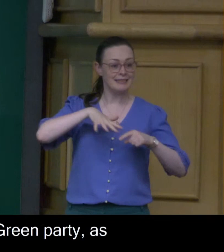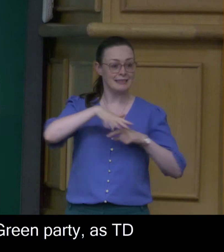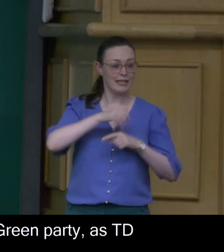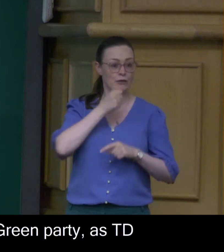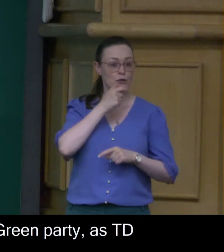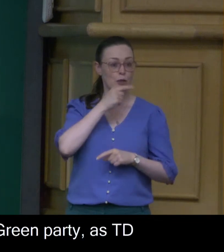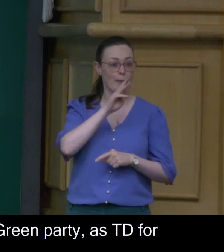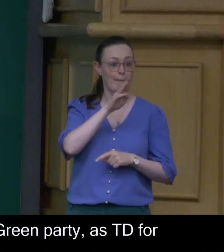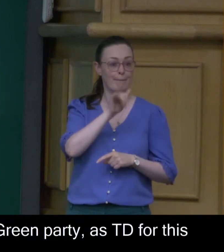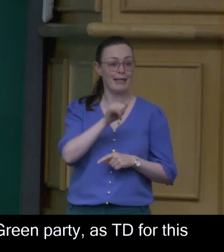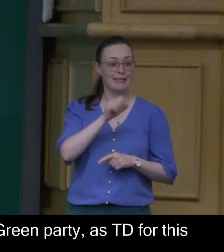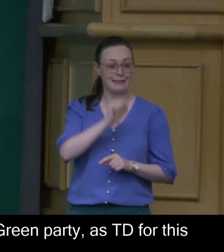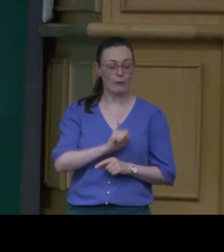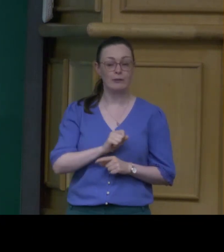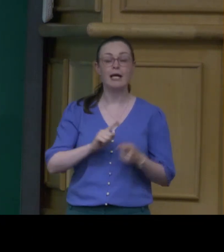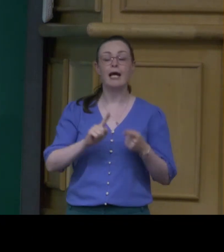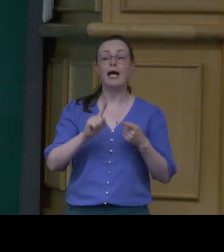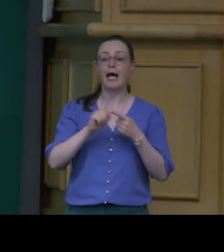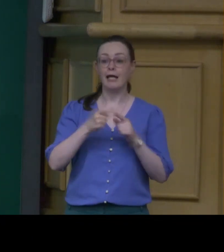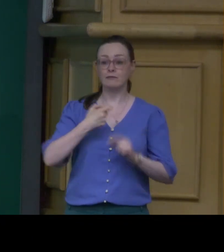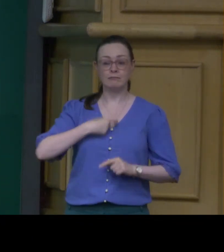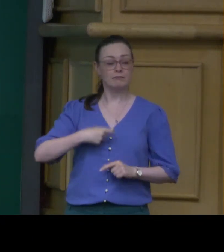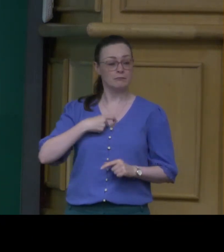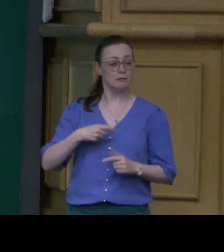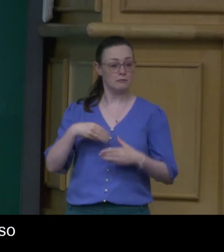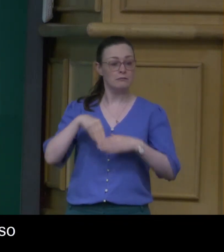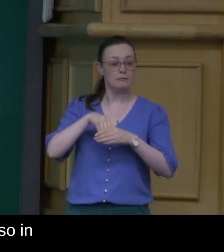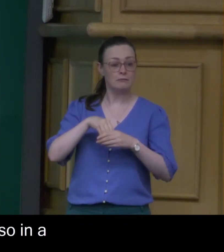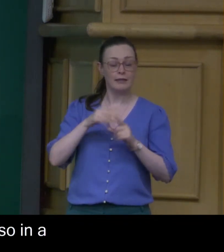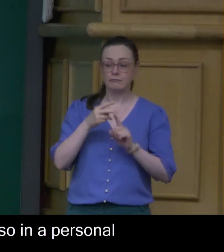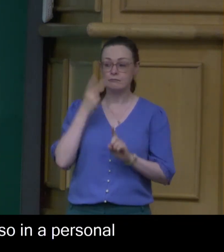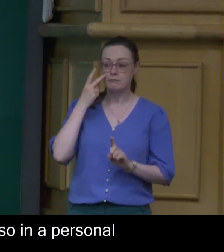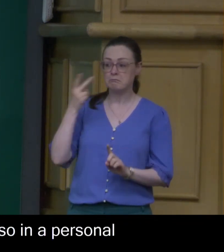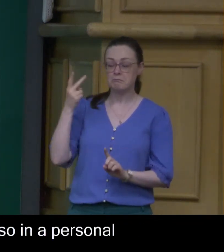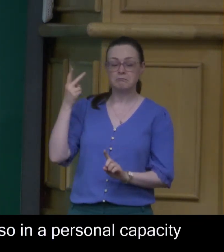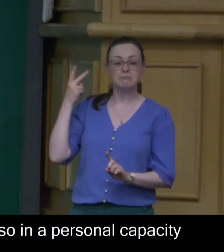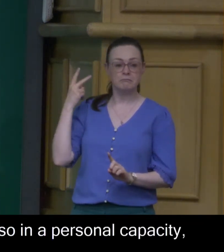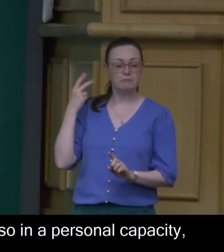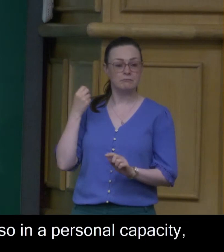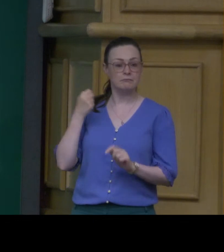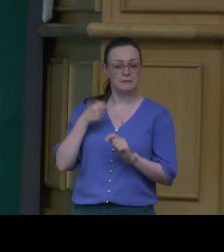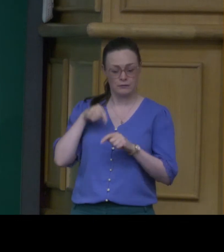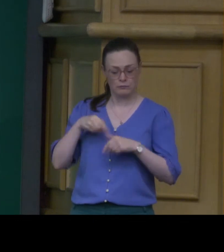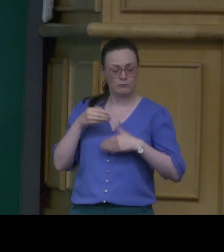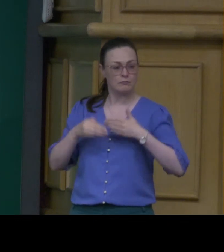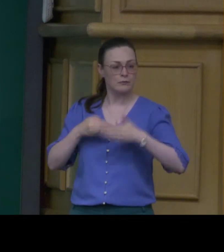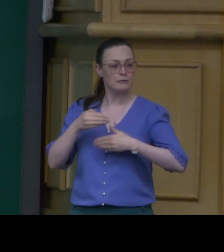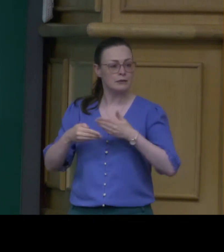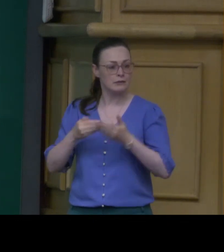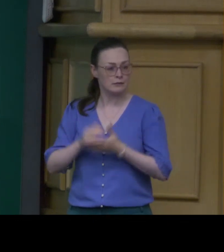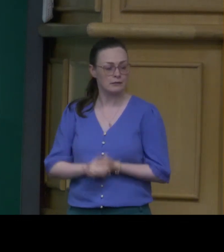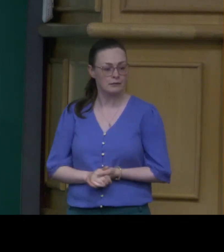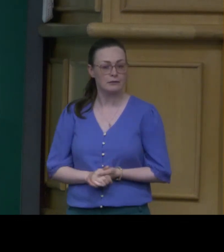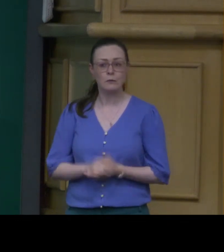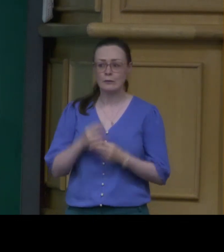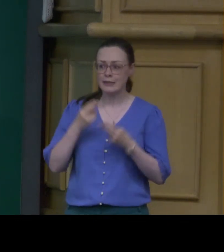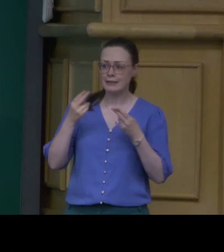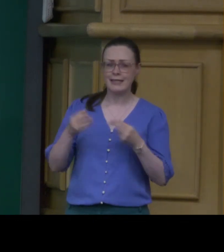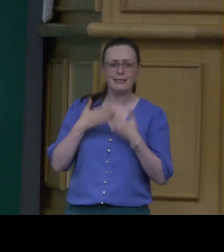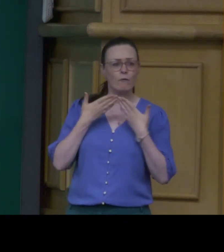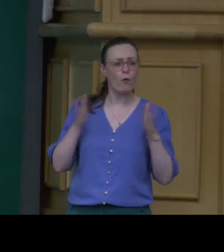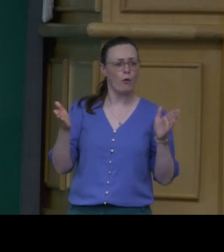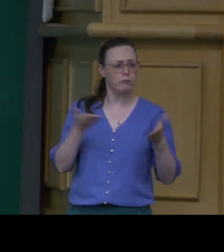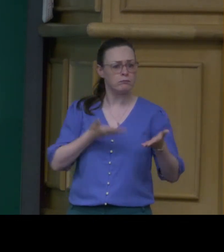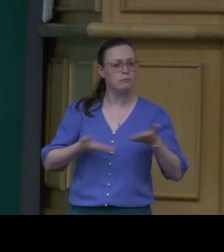of Dublin Bay South, but also in a personal capacity, reflecting, I think, this process needs to be an open